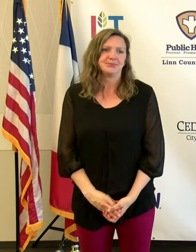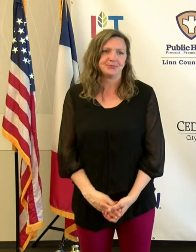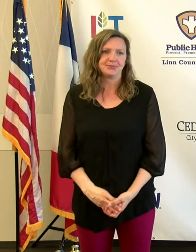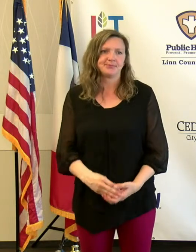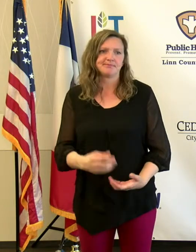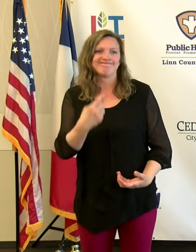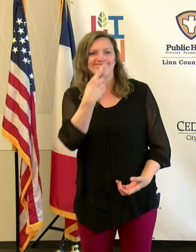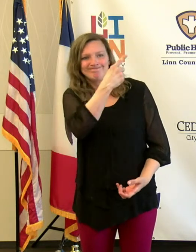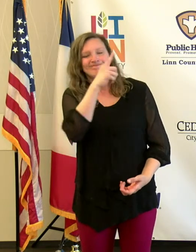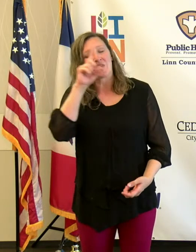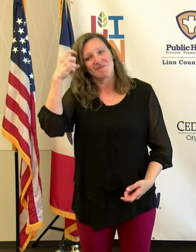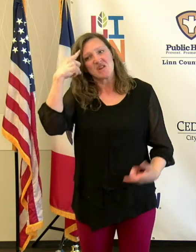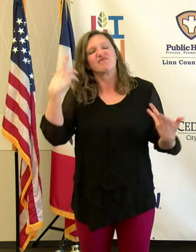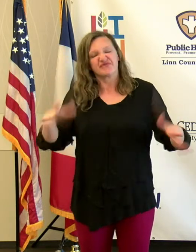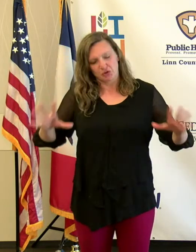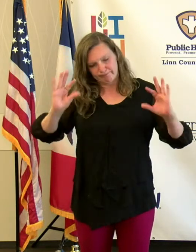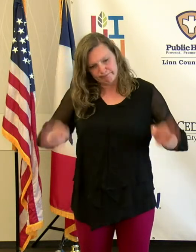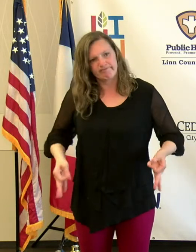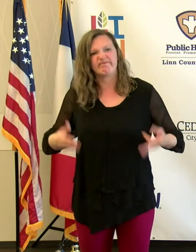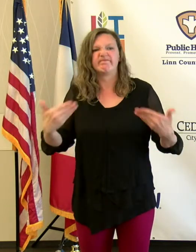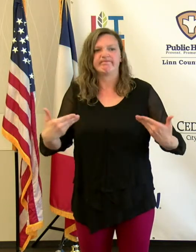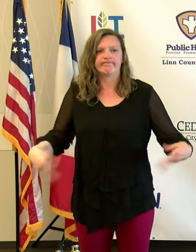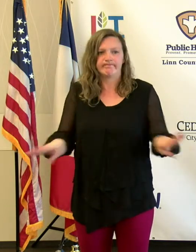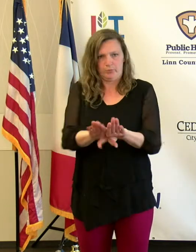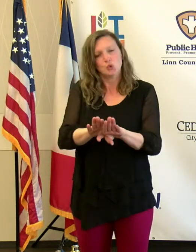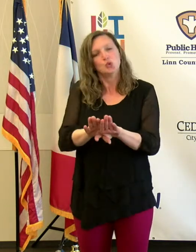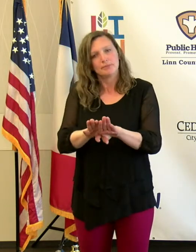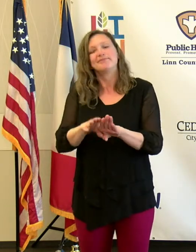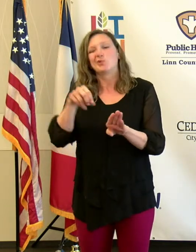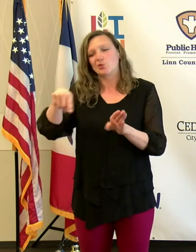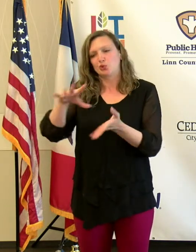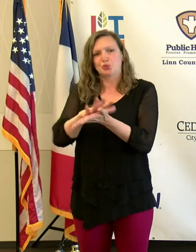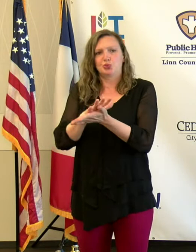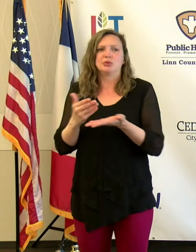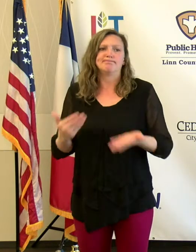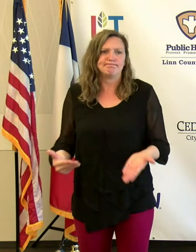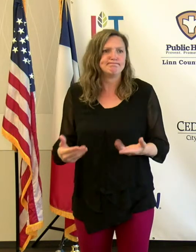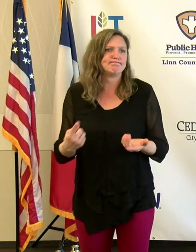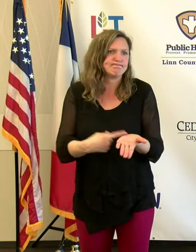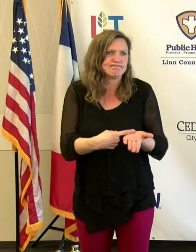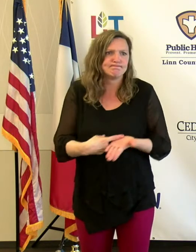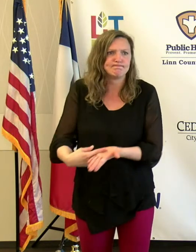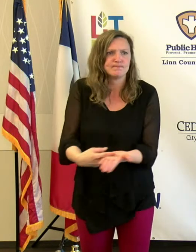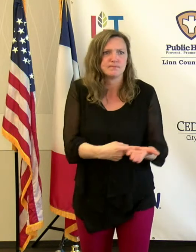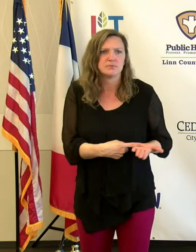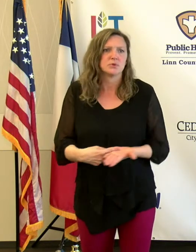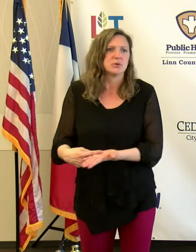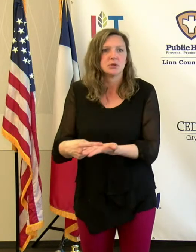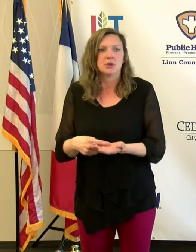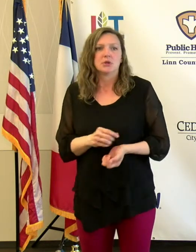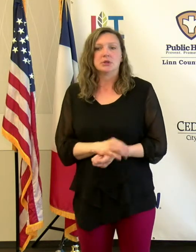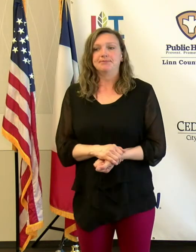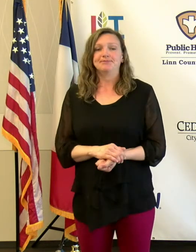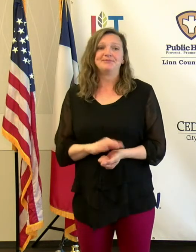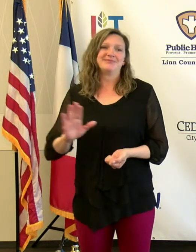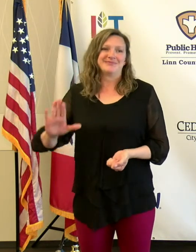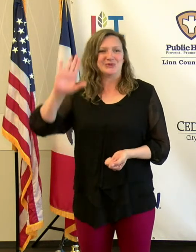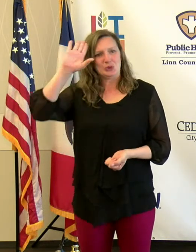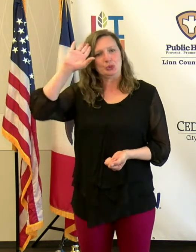move forward. Specifically, districts know that they will not need to account for the time missed if